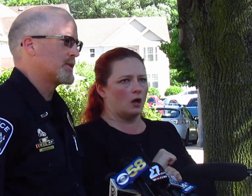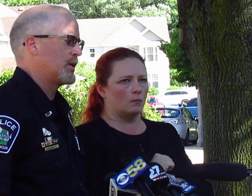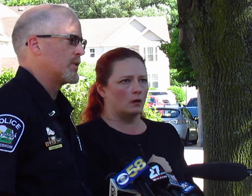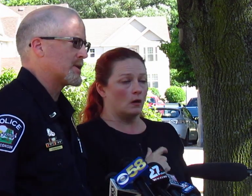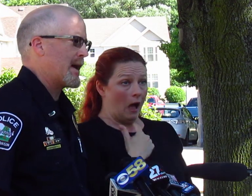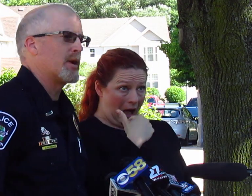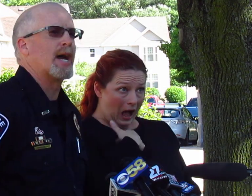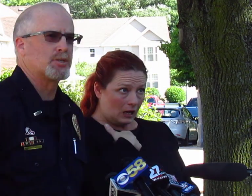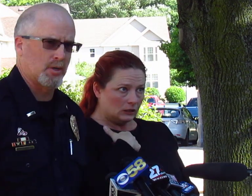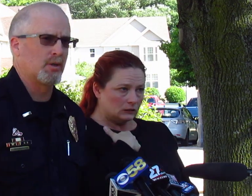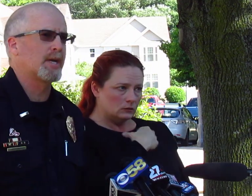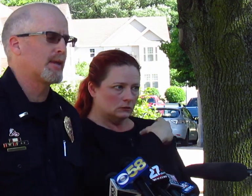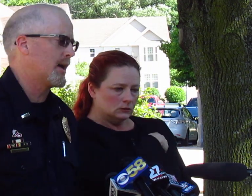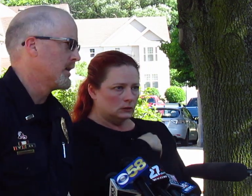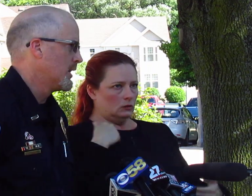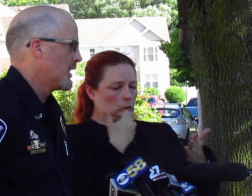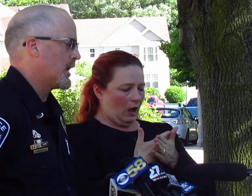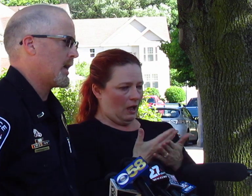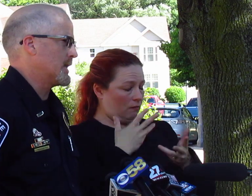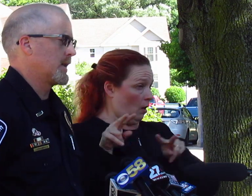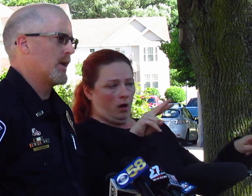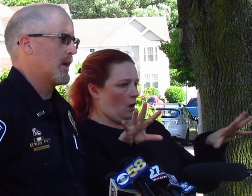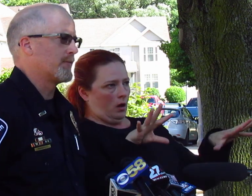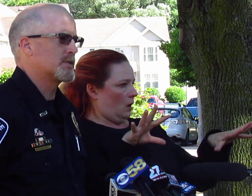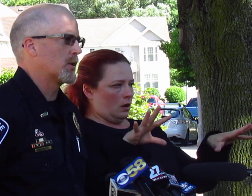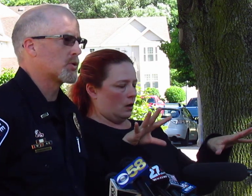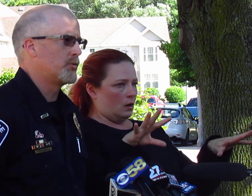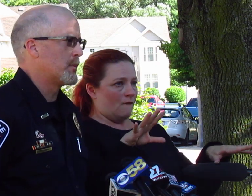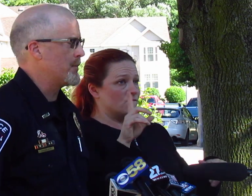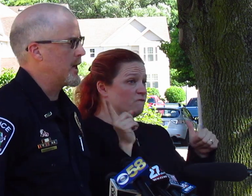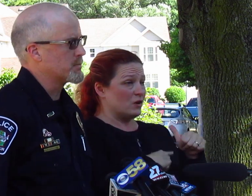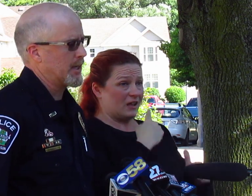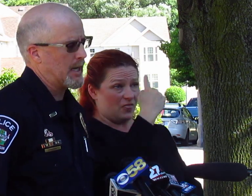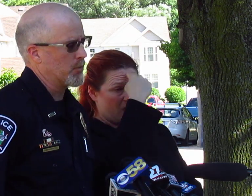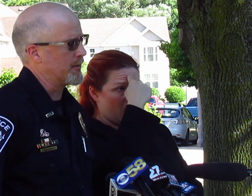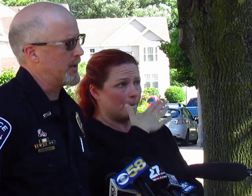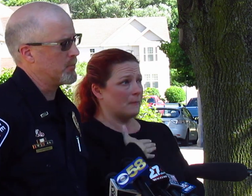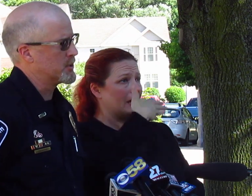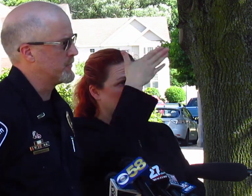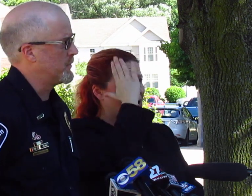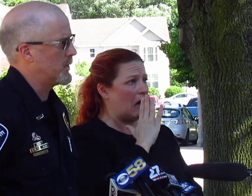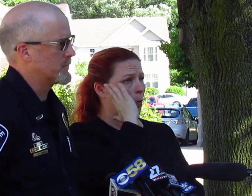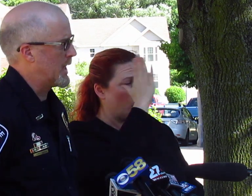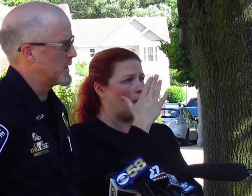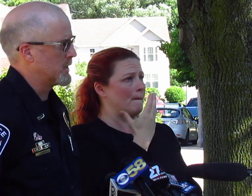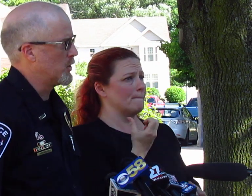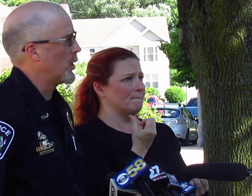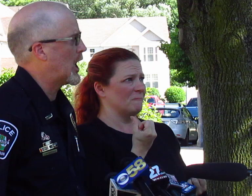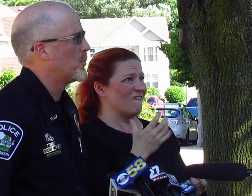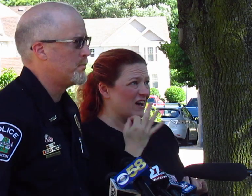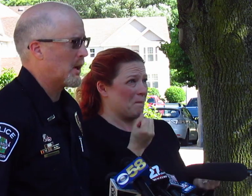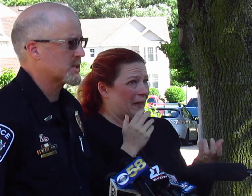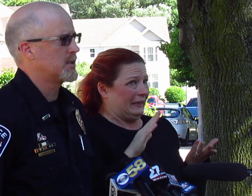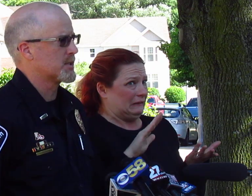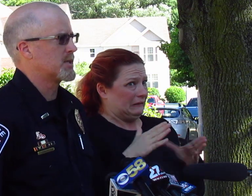arrived on scene when this happened and I took a look at that, I'll tell you right now, the first thing that was going through my mind is, my God, we're going to find a bunch of bodies in there. Knowing